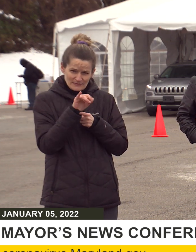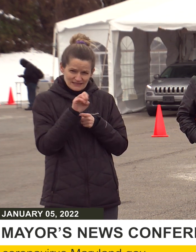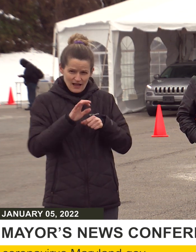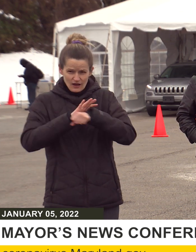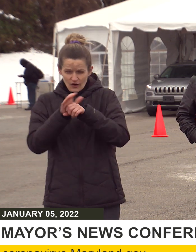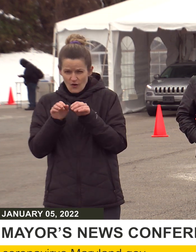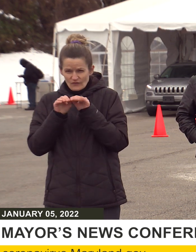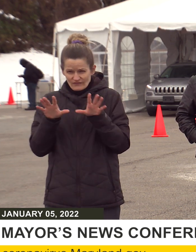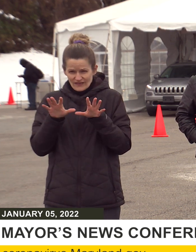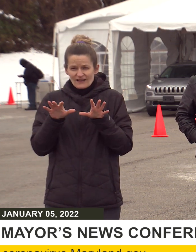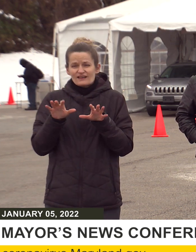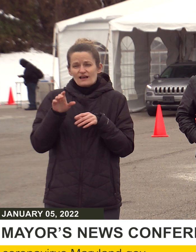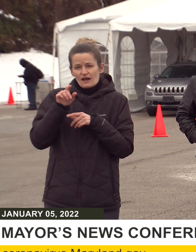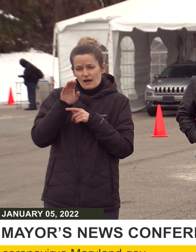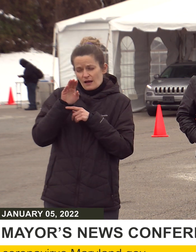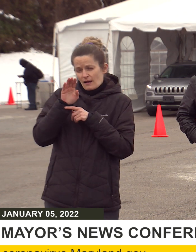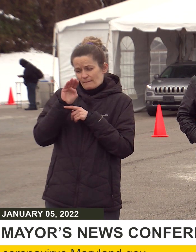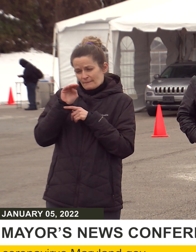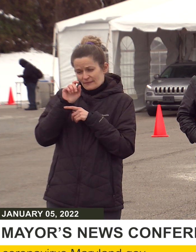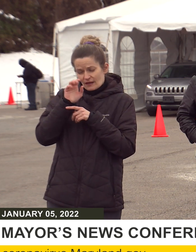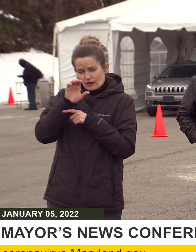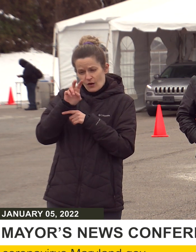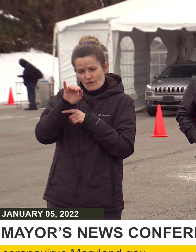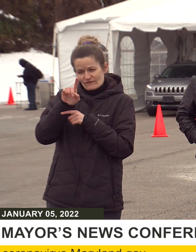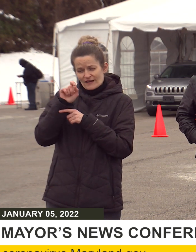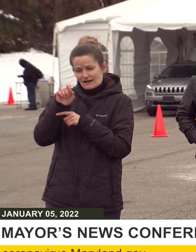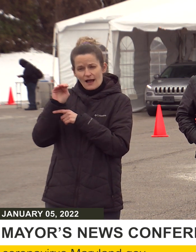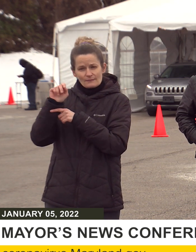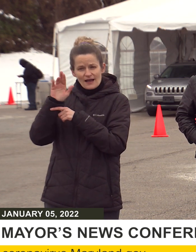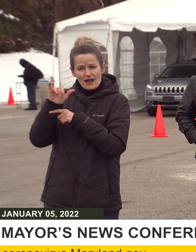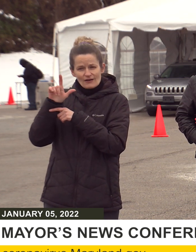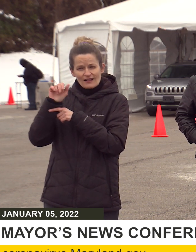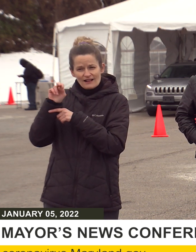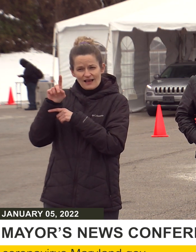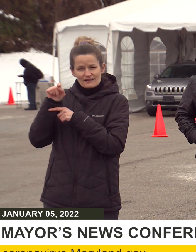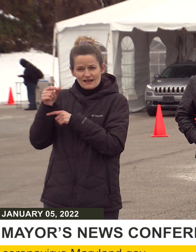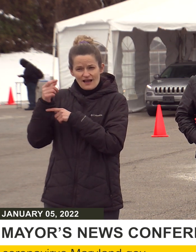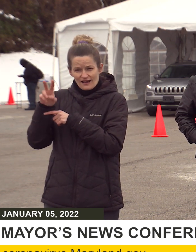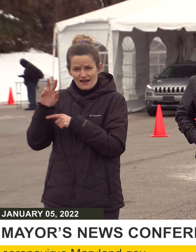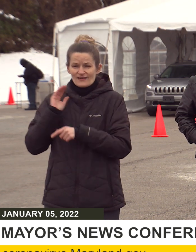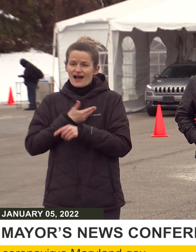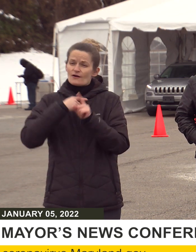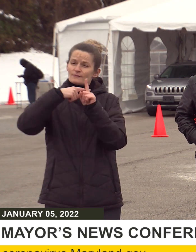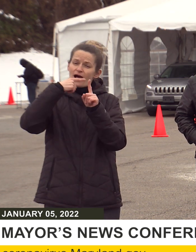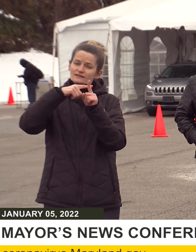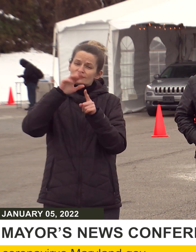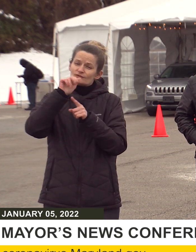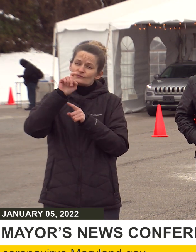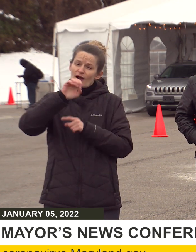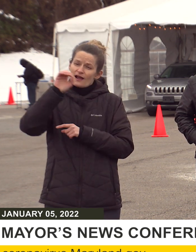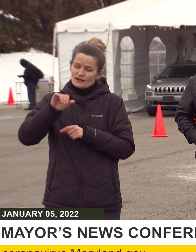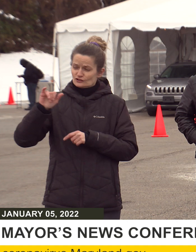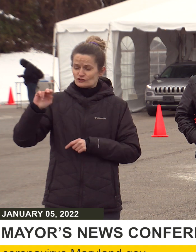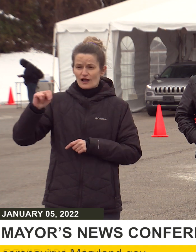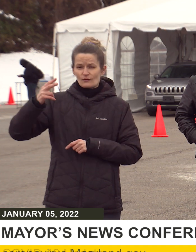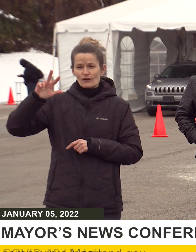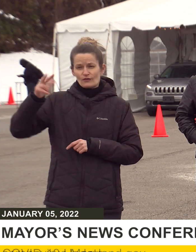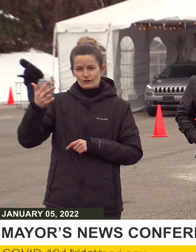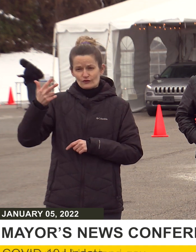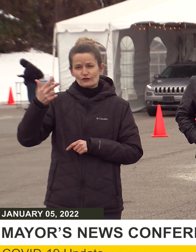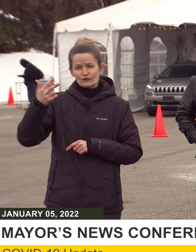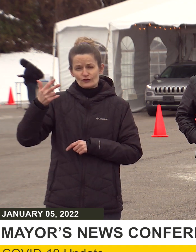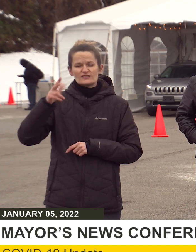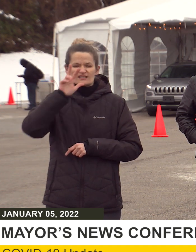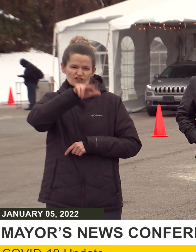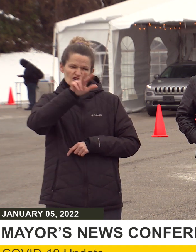coronavirus.maryland.gov. MDH's dashboard indicates our positivity as of January 3rd was 33%. Their dashboard also indicates